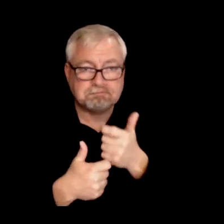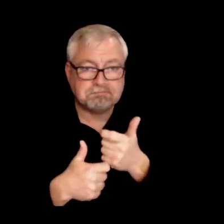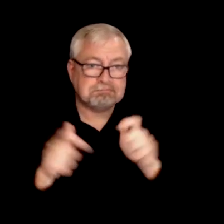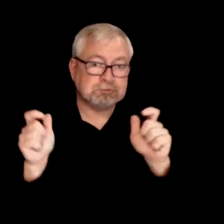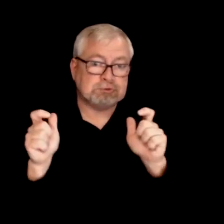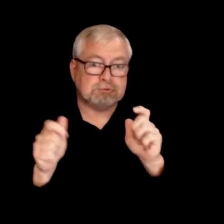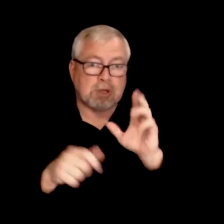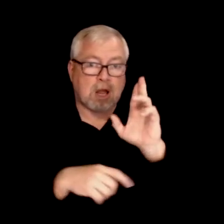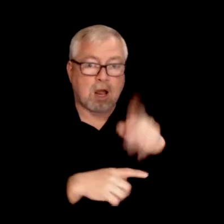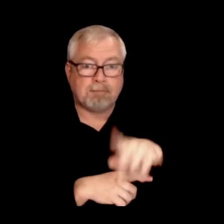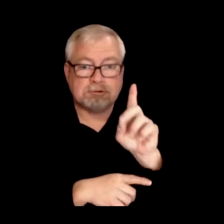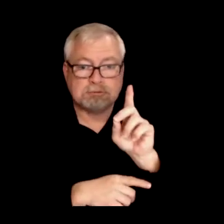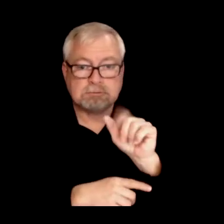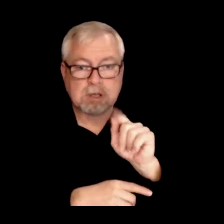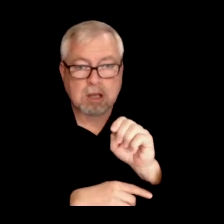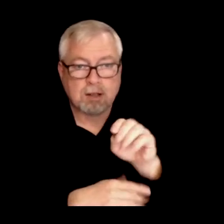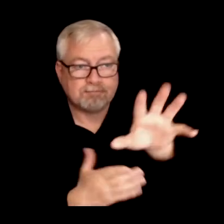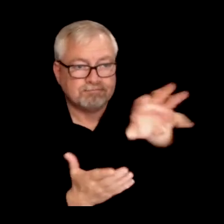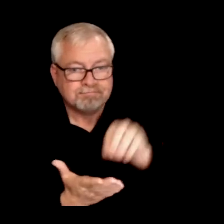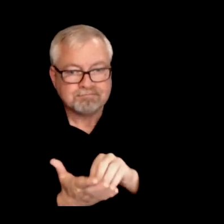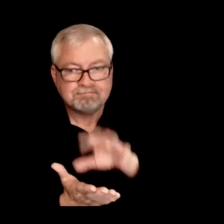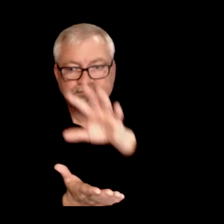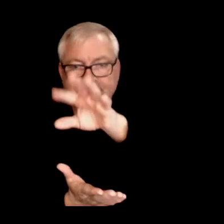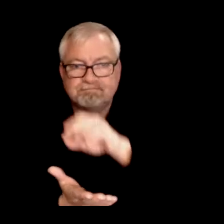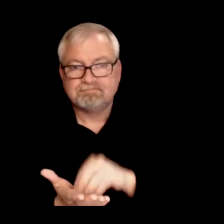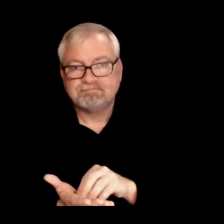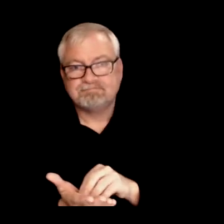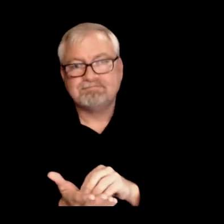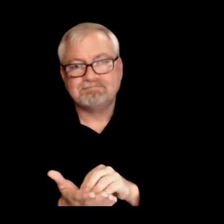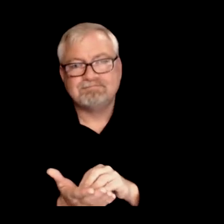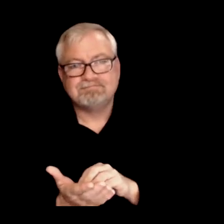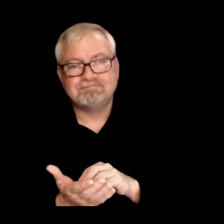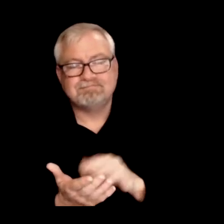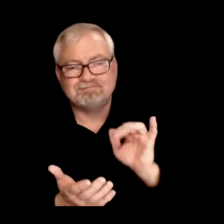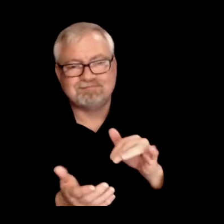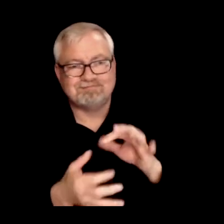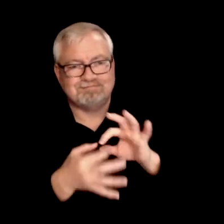we from a supply standpoint, we would